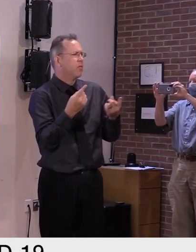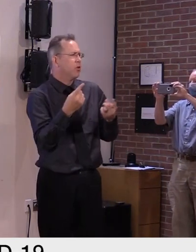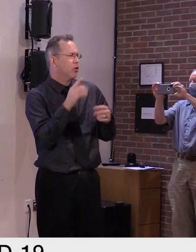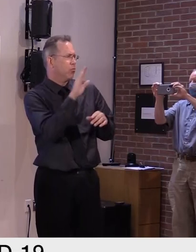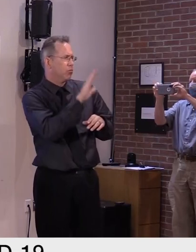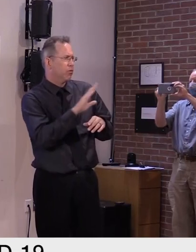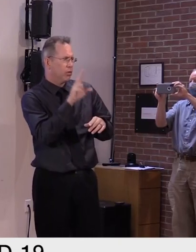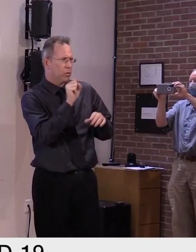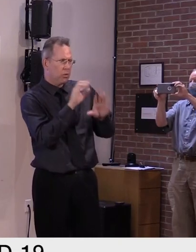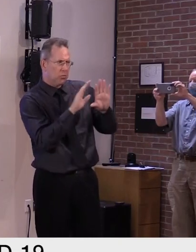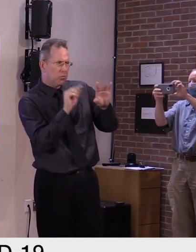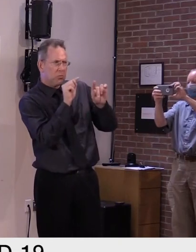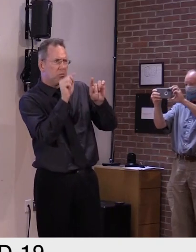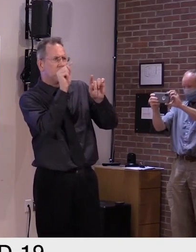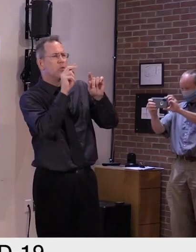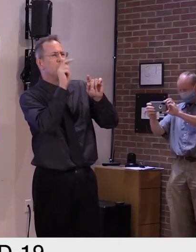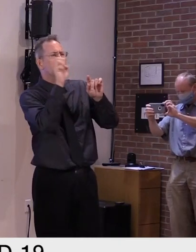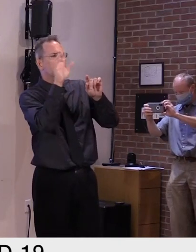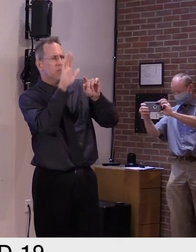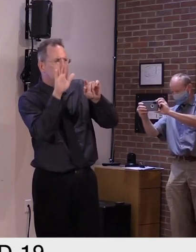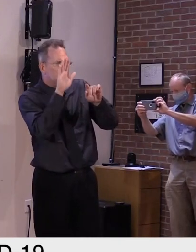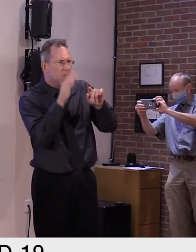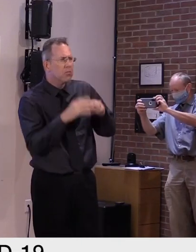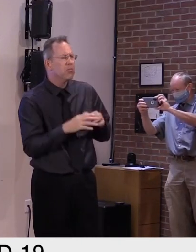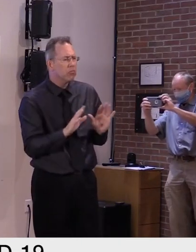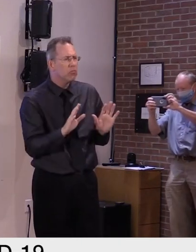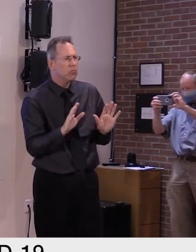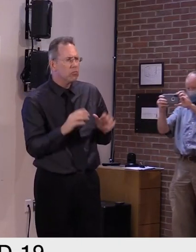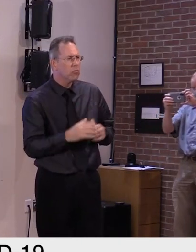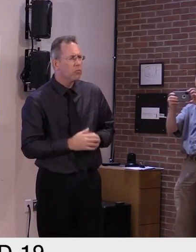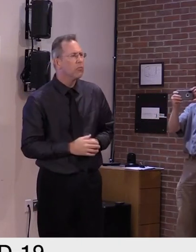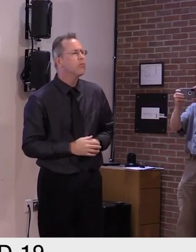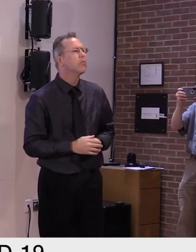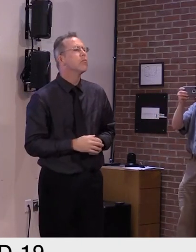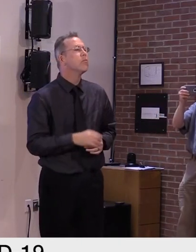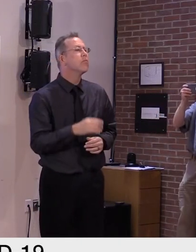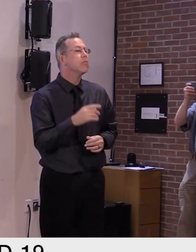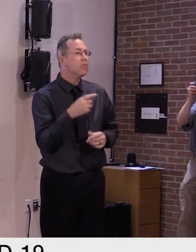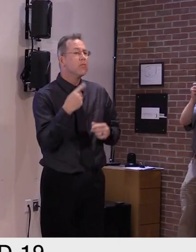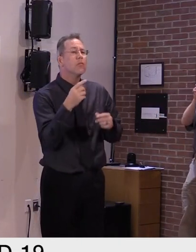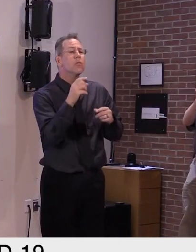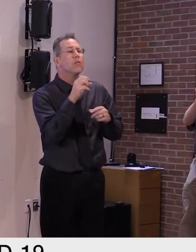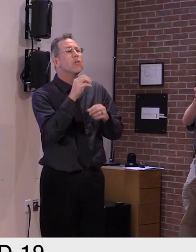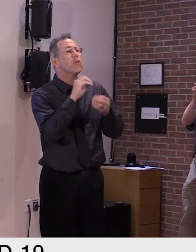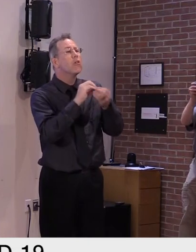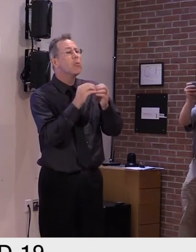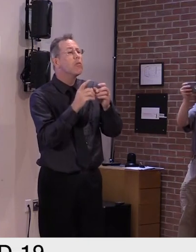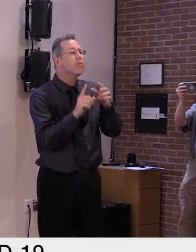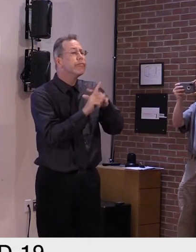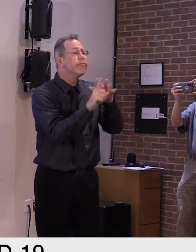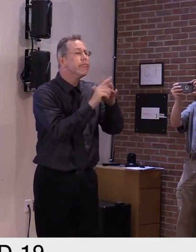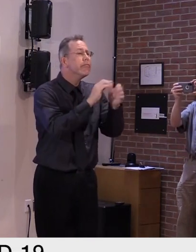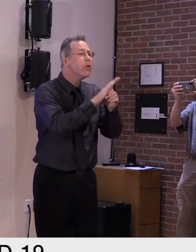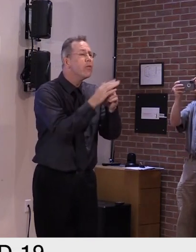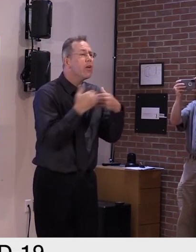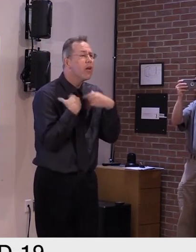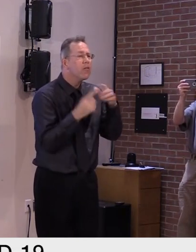except for a jurisdiction or two. So it is again indicative of case growth that we have seen for the last